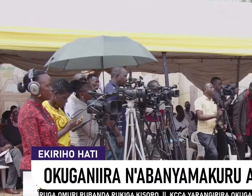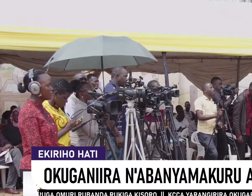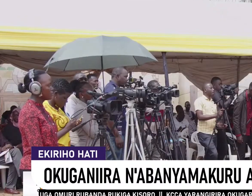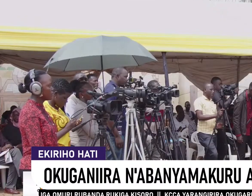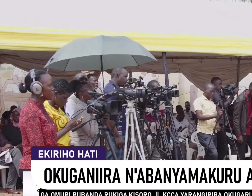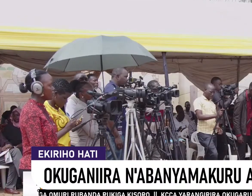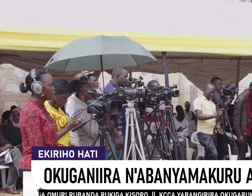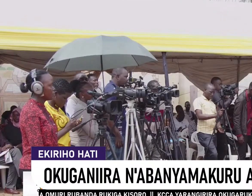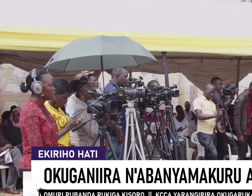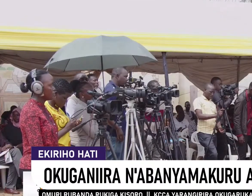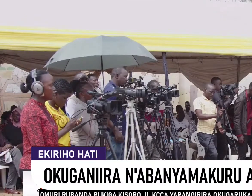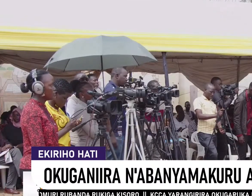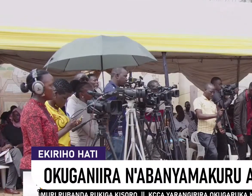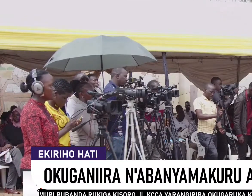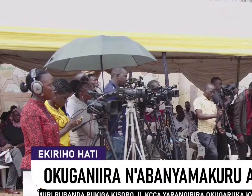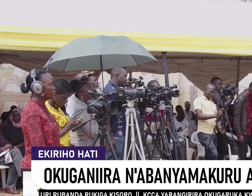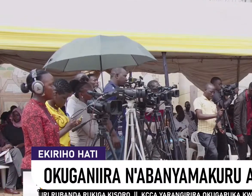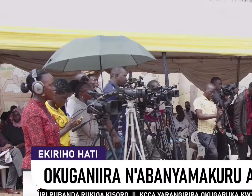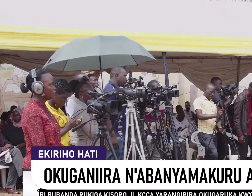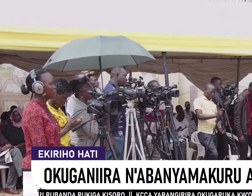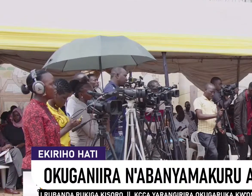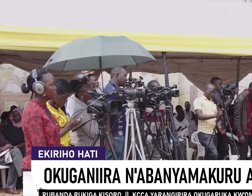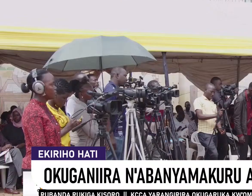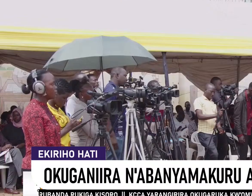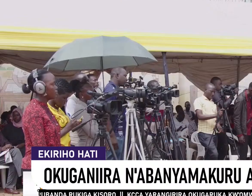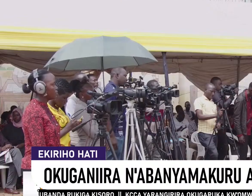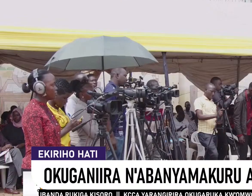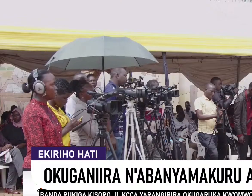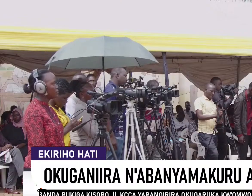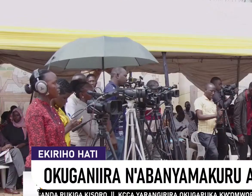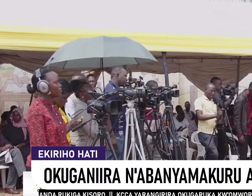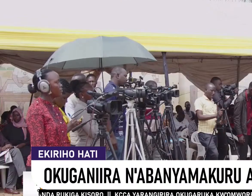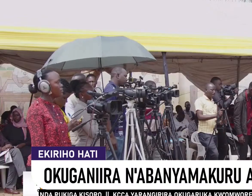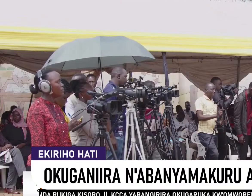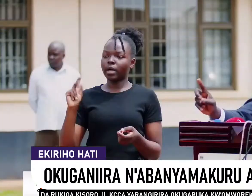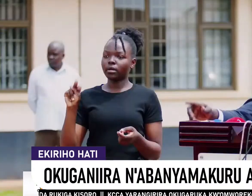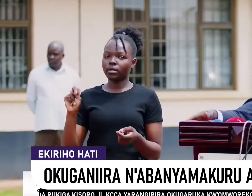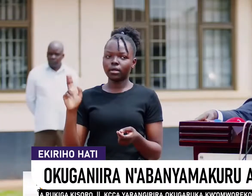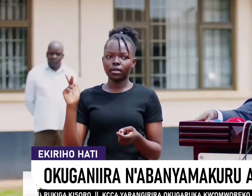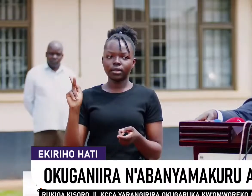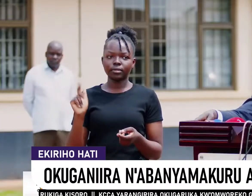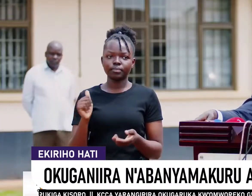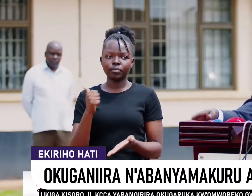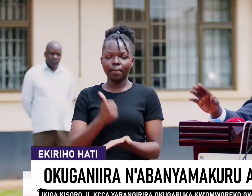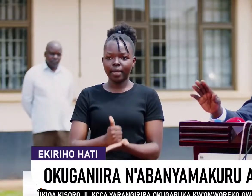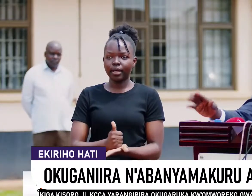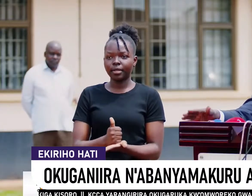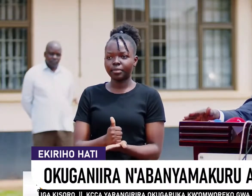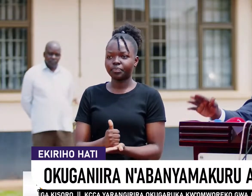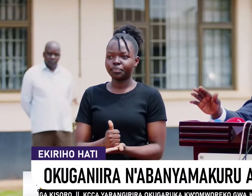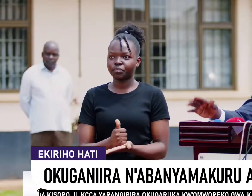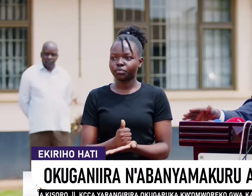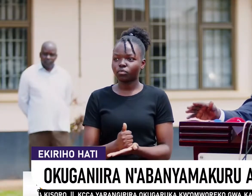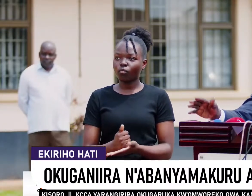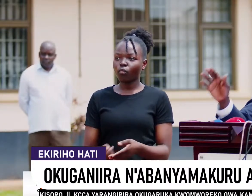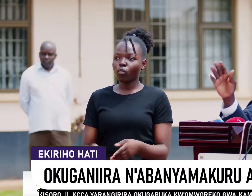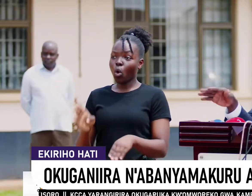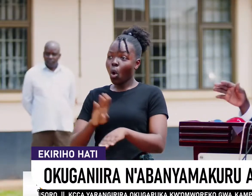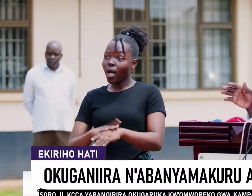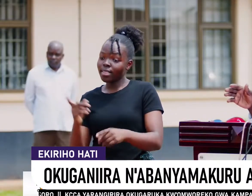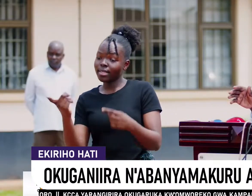in the bank. For us, what we are interested in, on the day of nomination, you come with all